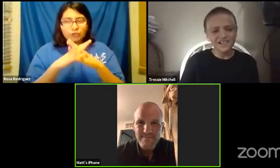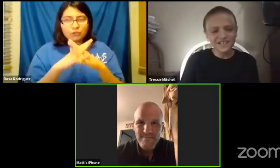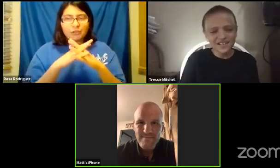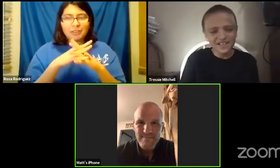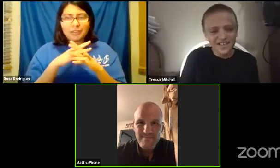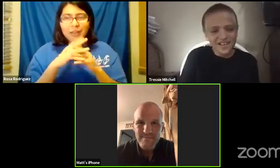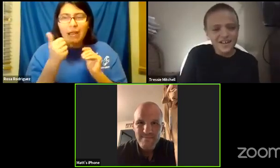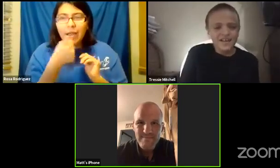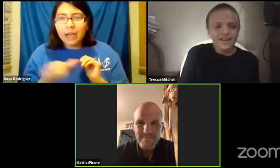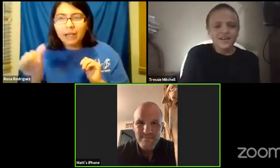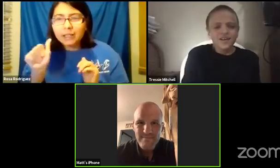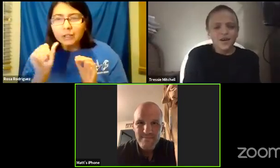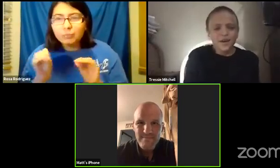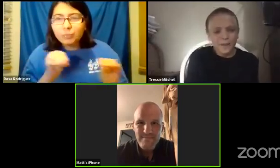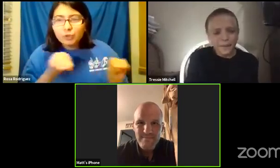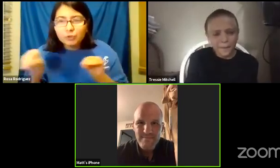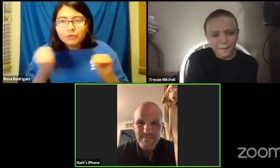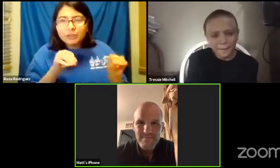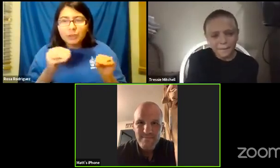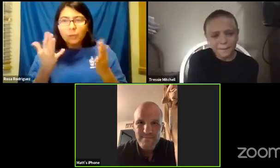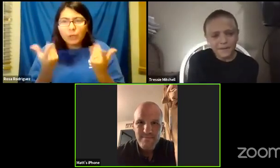question.